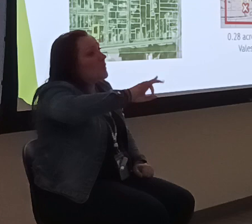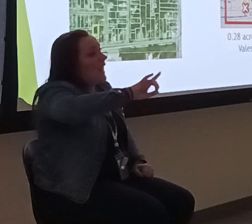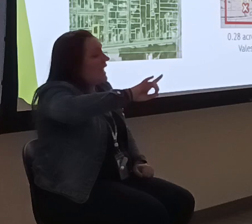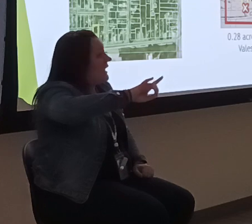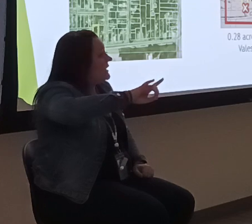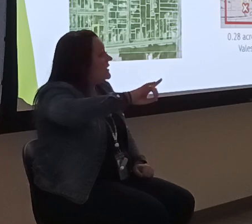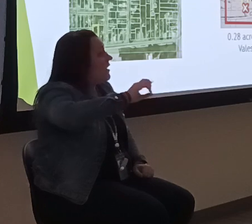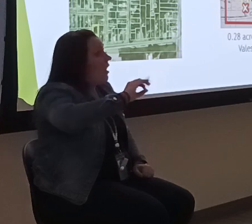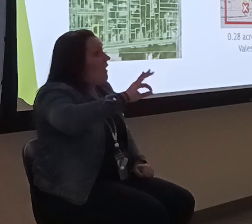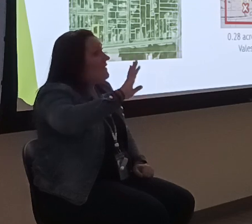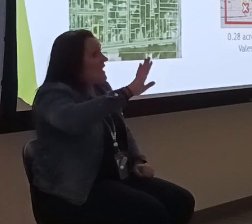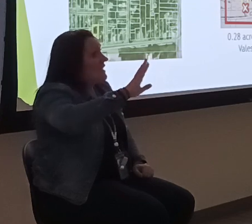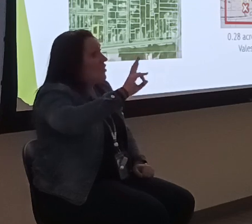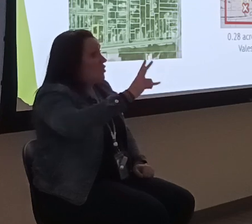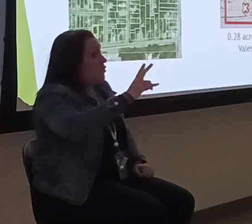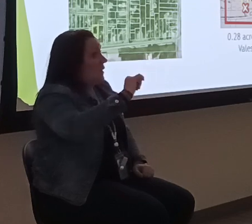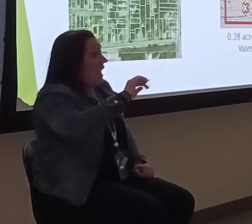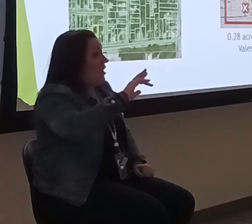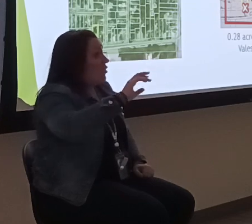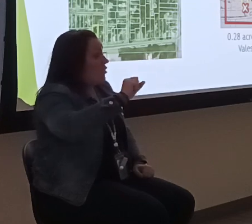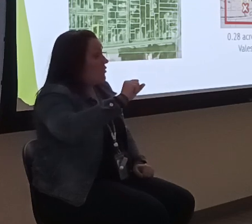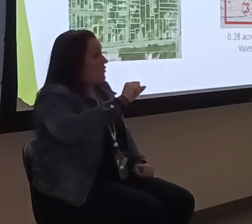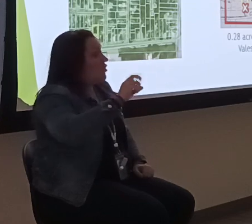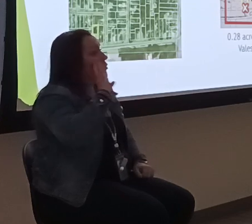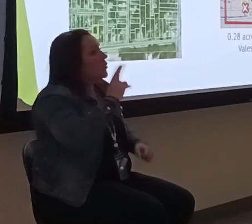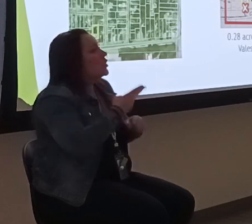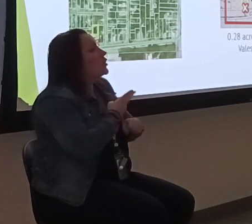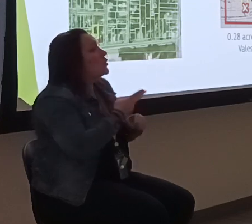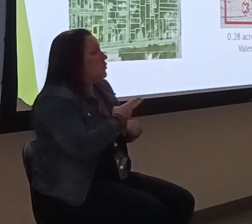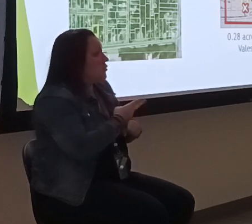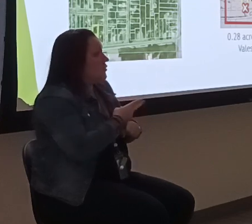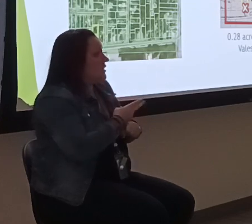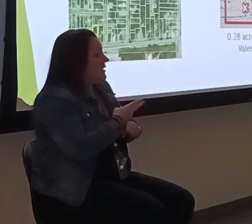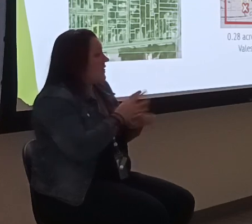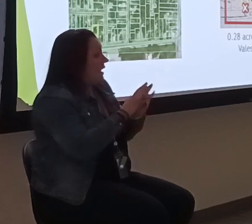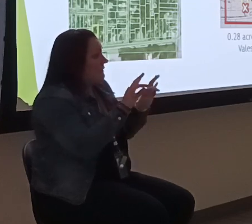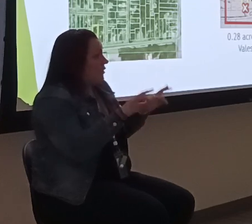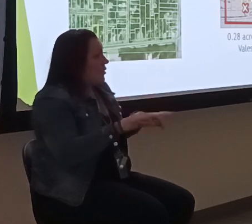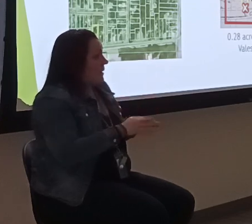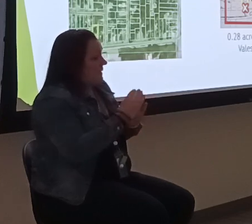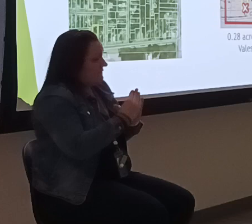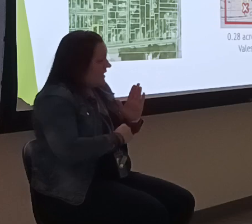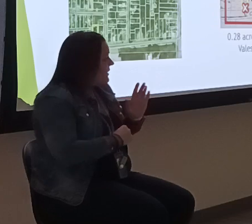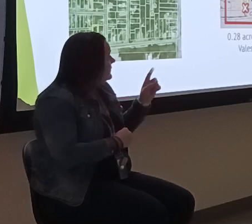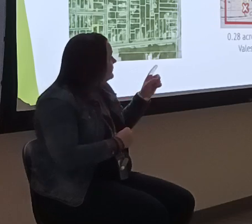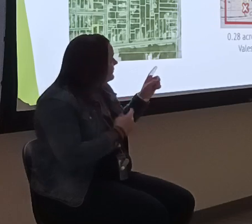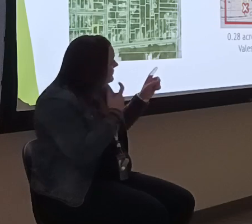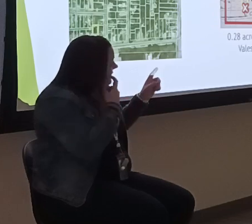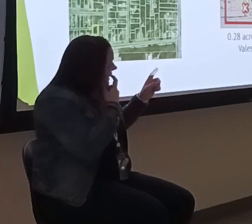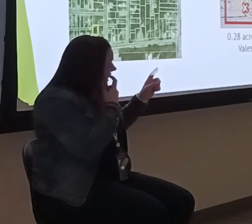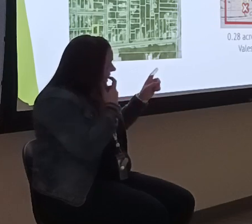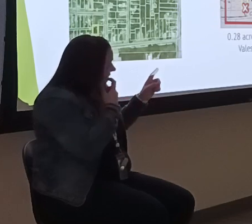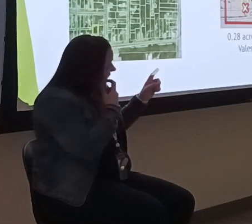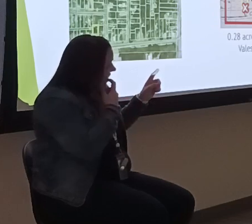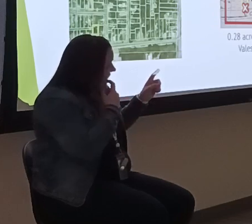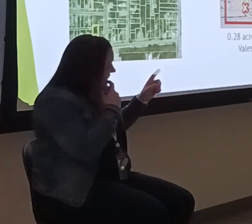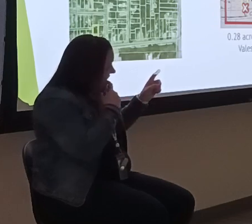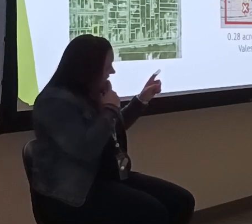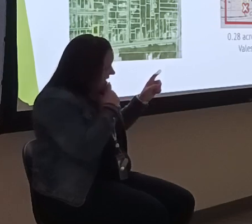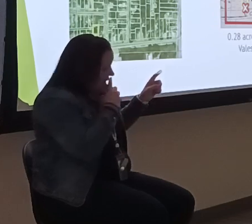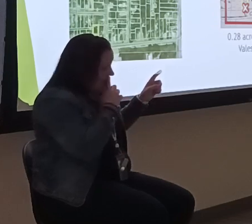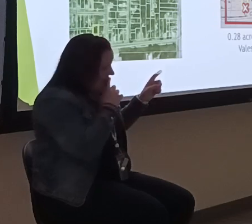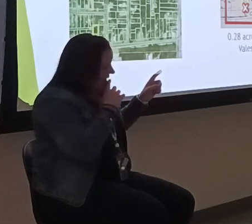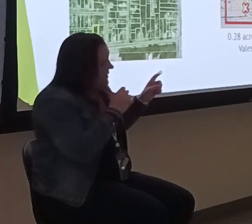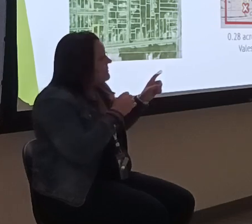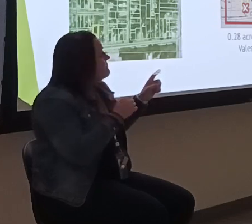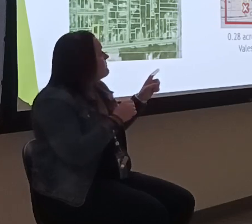his 2 acres, so you'd use the portion form. You'd start with Valleso Far, and then go from Valleso